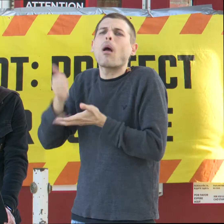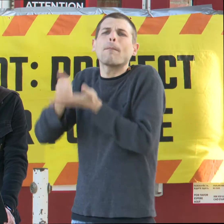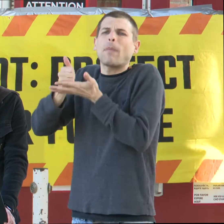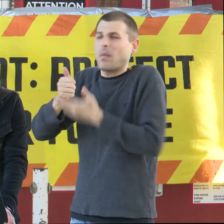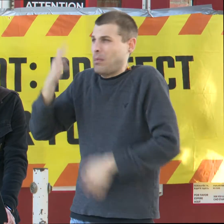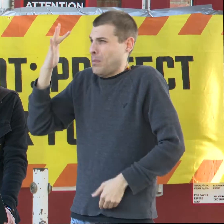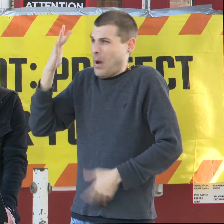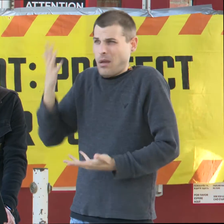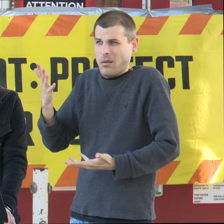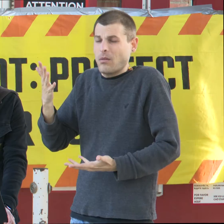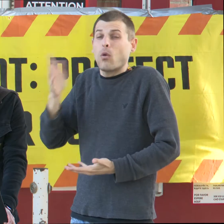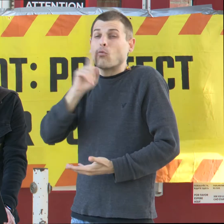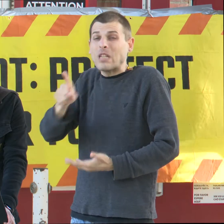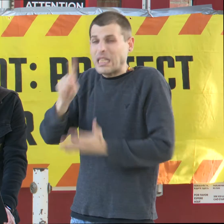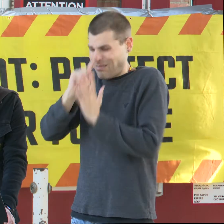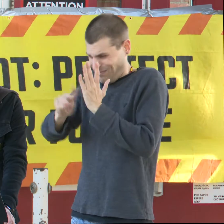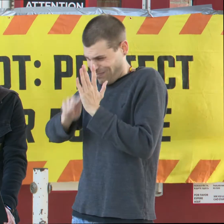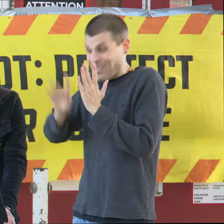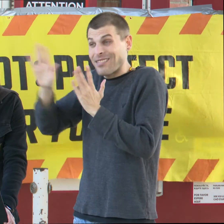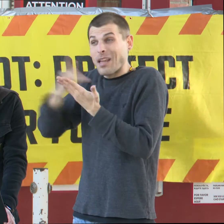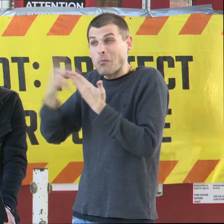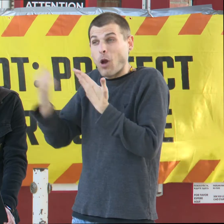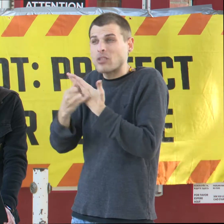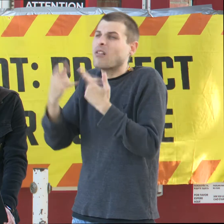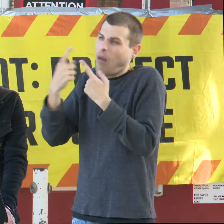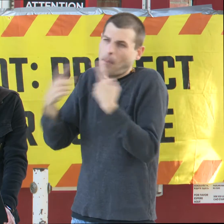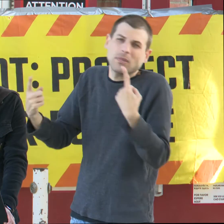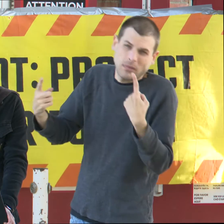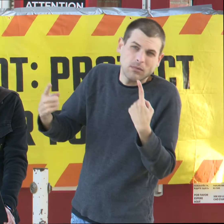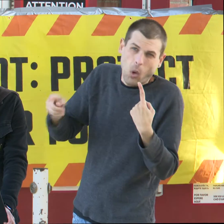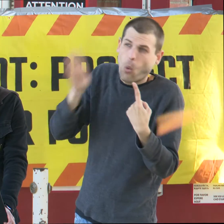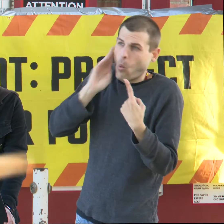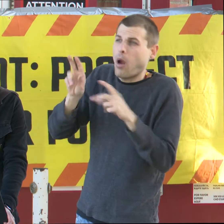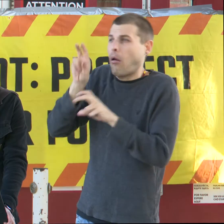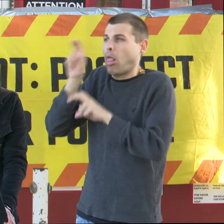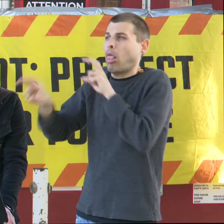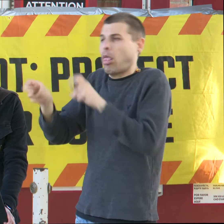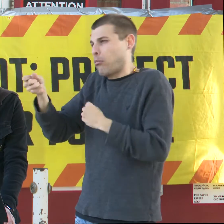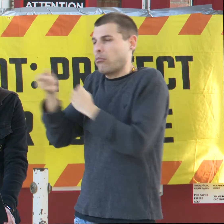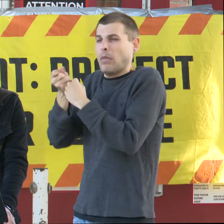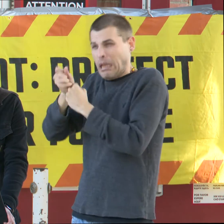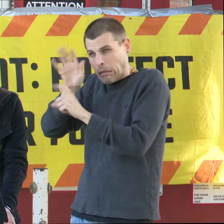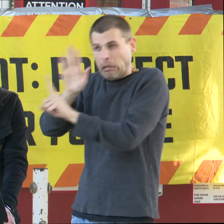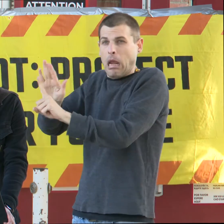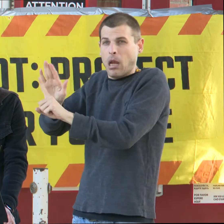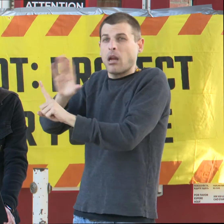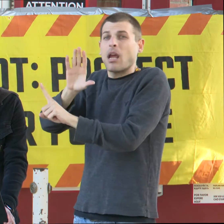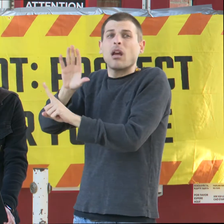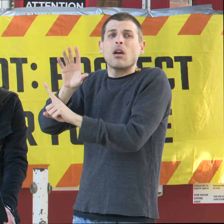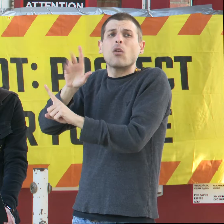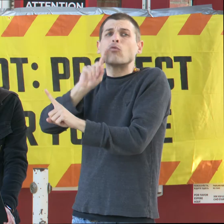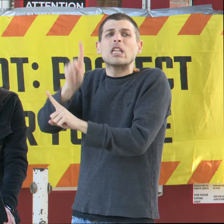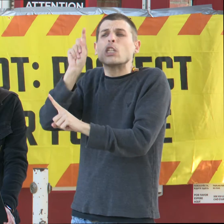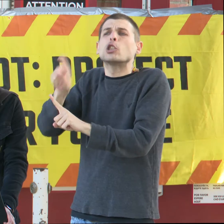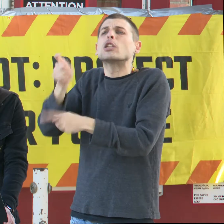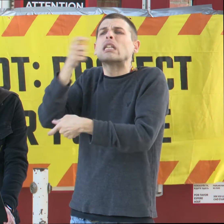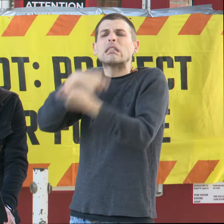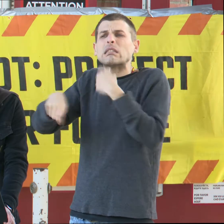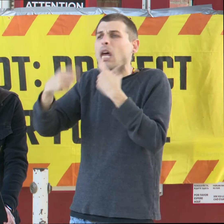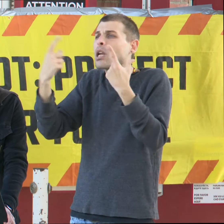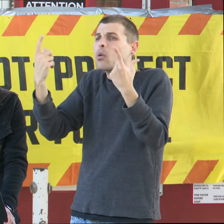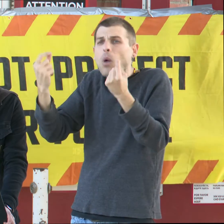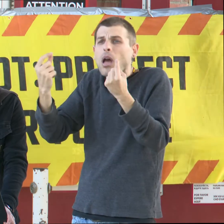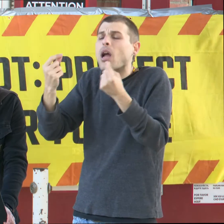opposite. It's investing in fossil fuel infrastructure when it can be used to improve and increase transit options and provide individuals